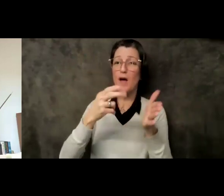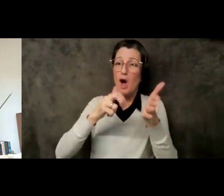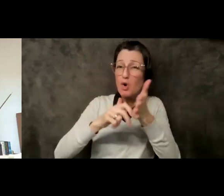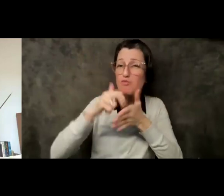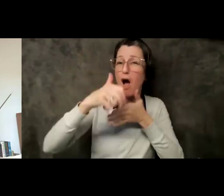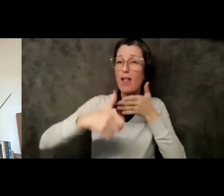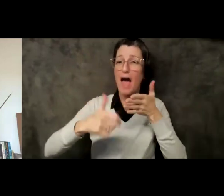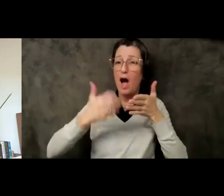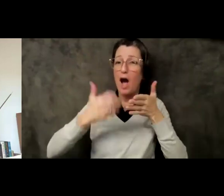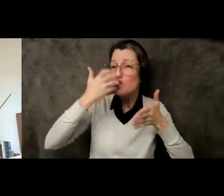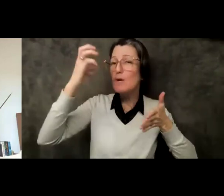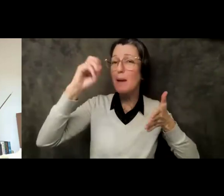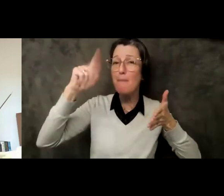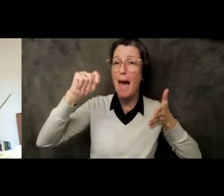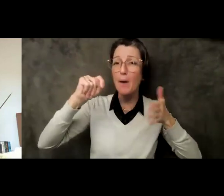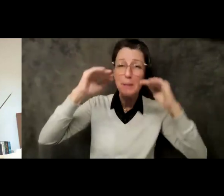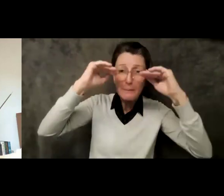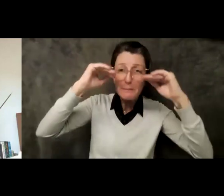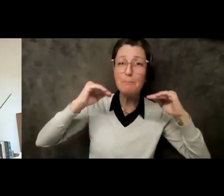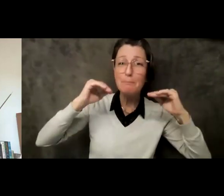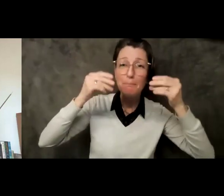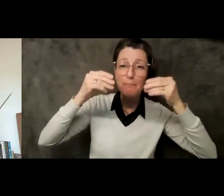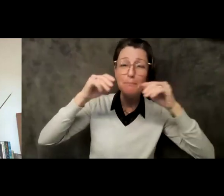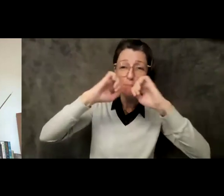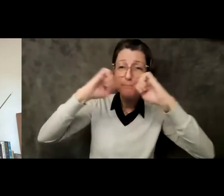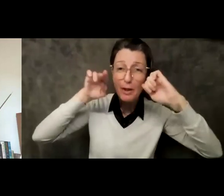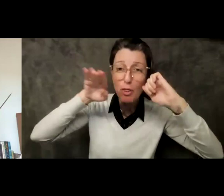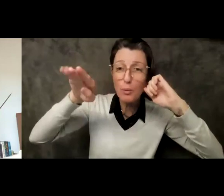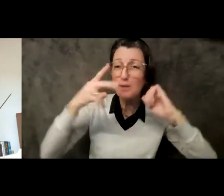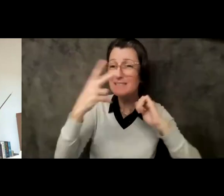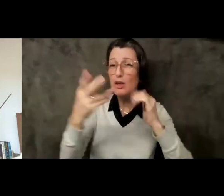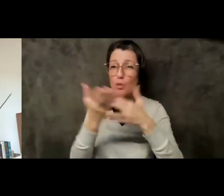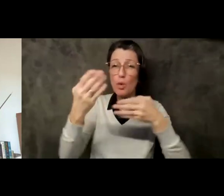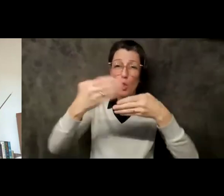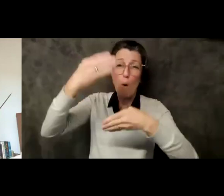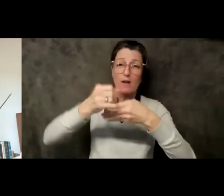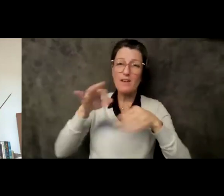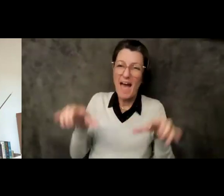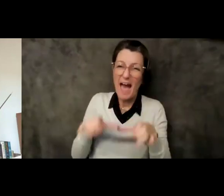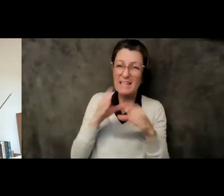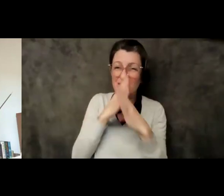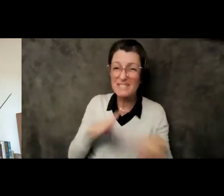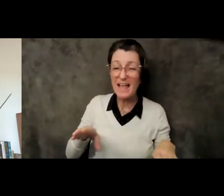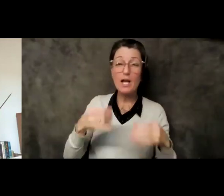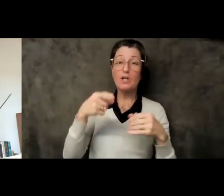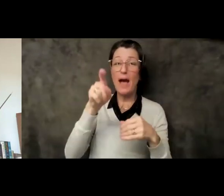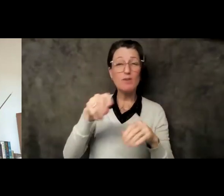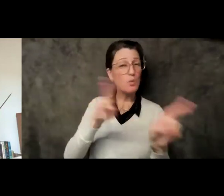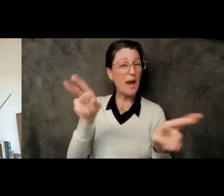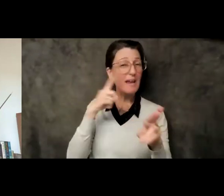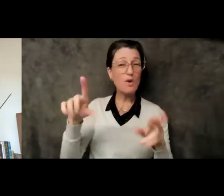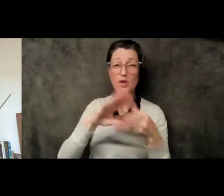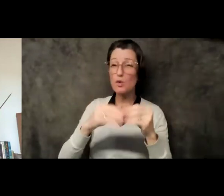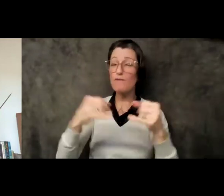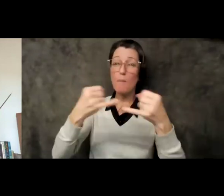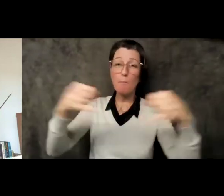from underneath the thick walls of practiced silence. You got to be ready for stories of border crossings, coyotes and cops,